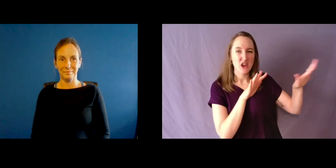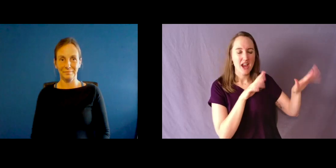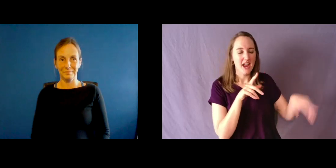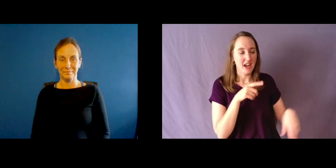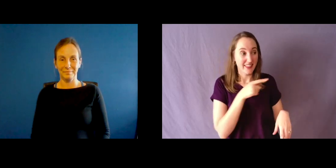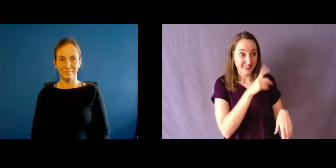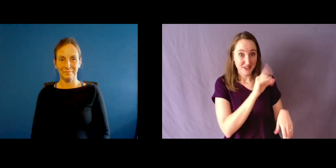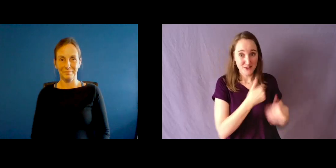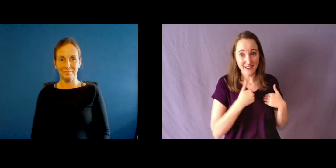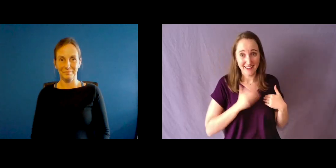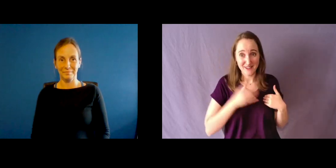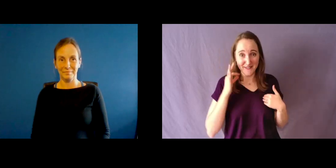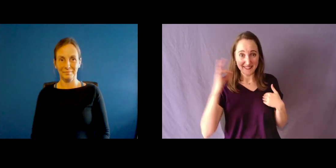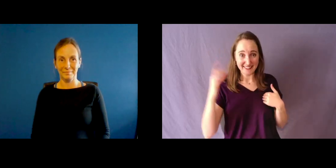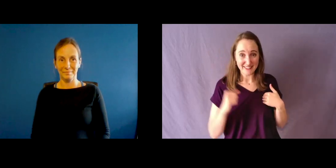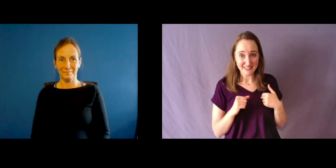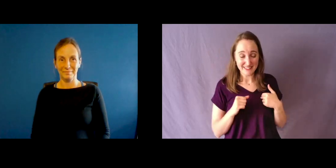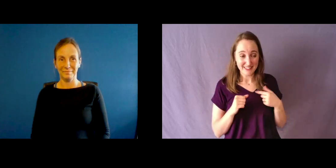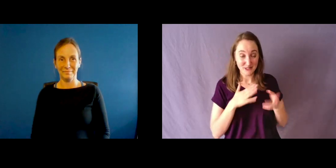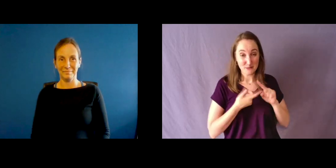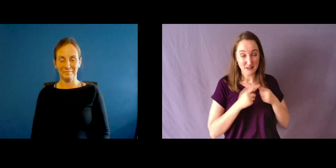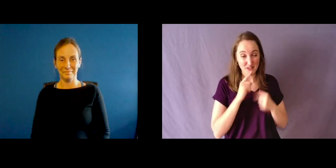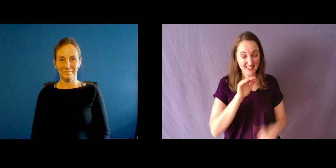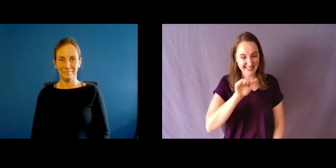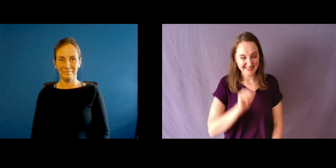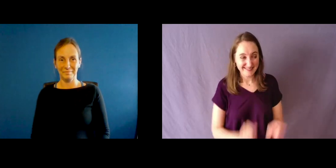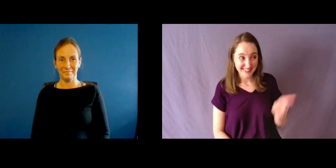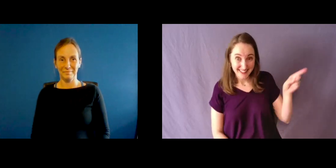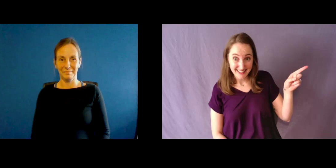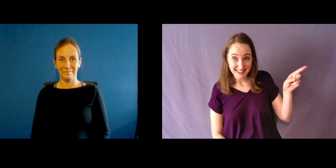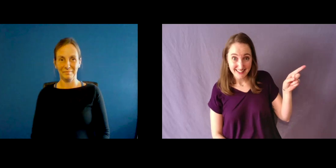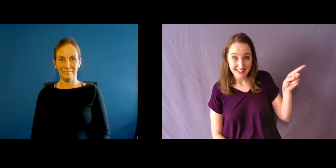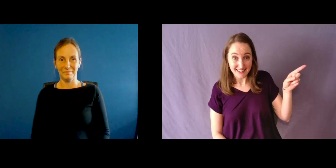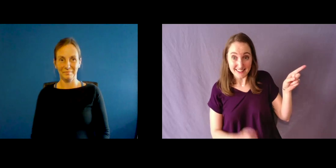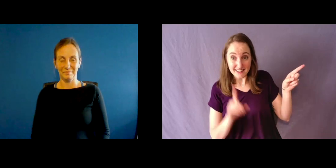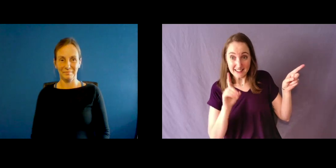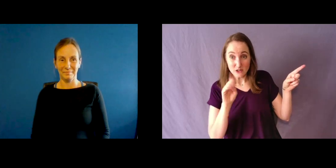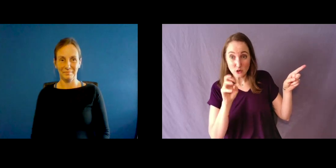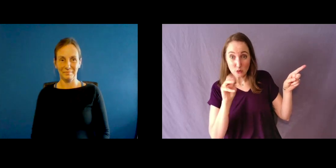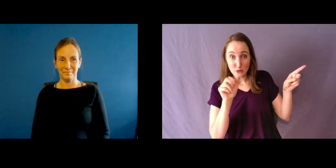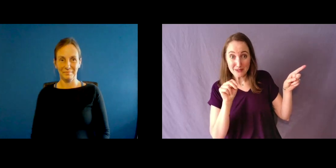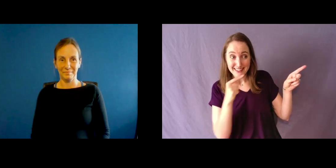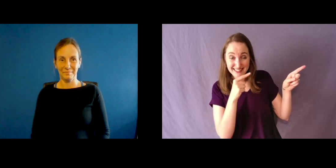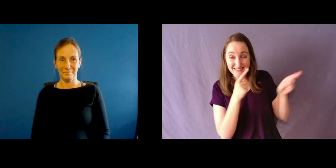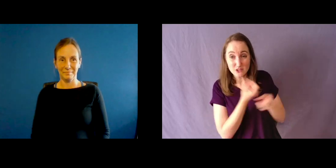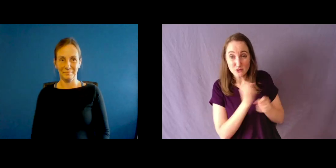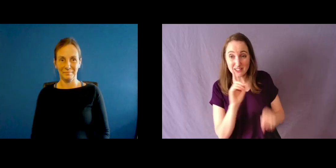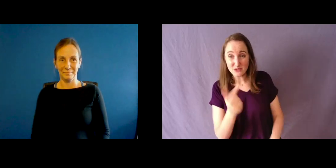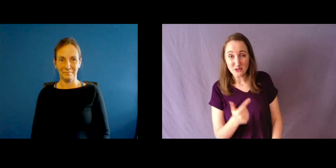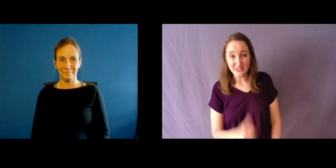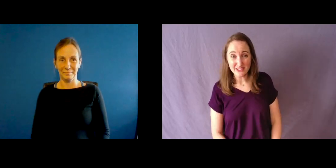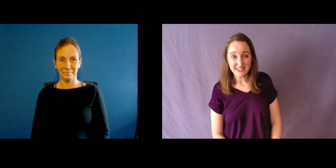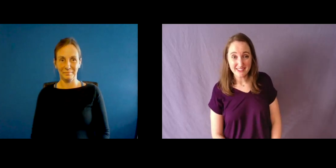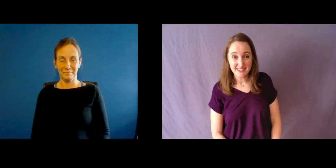our leash. And she said, that's like, she goes, yeah, like that beautiful Doberman over there. And she said, that's a rescue dog. It